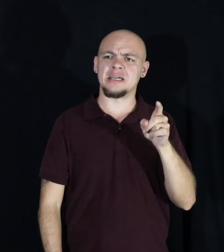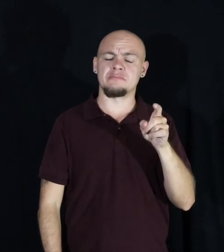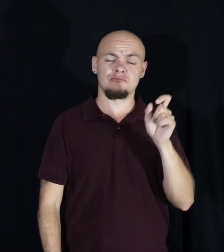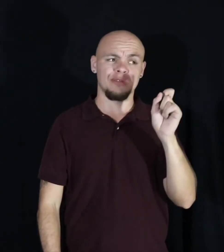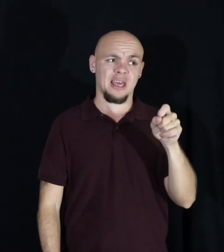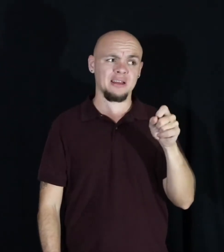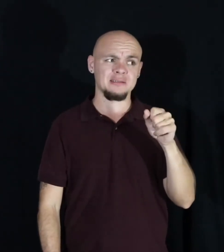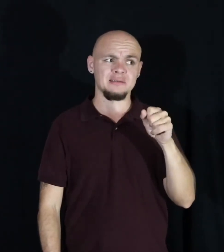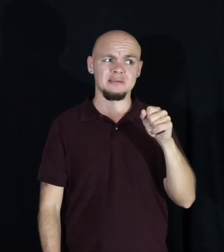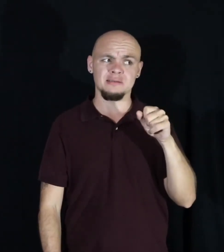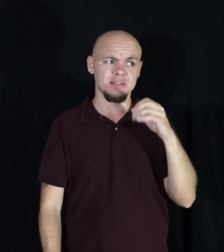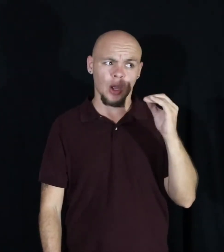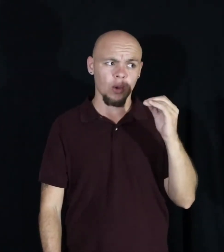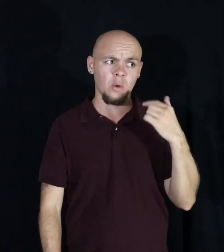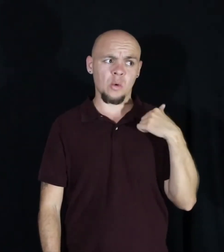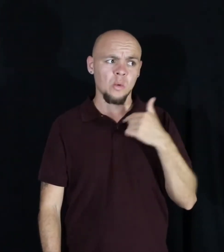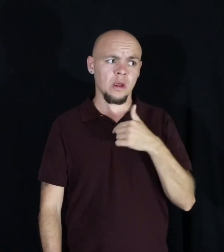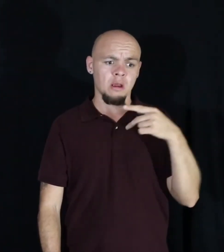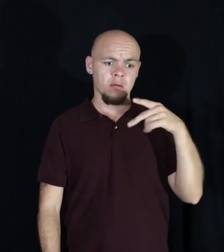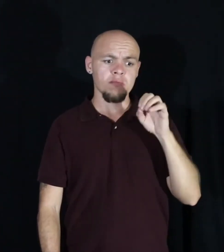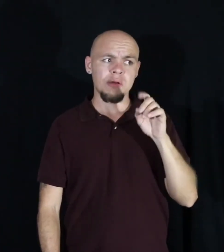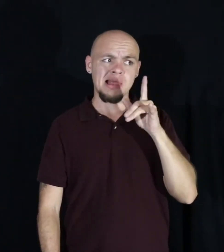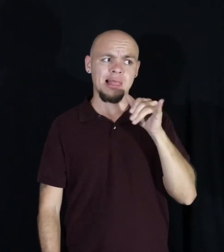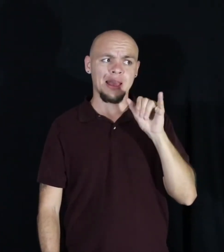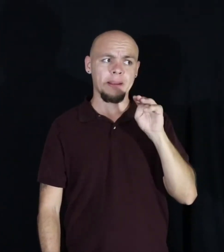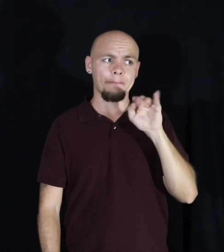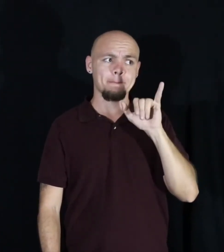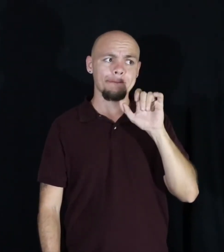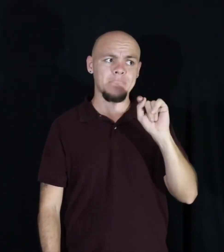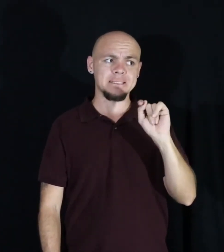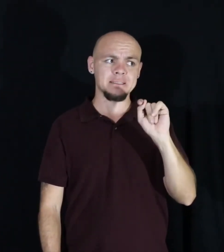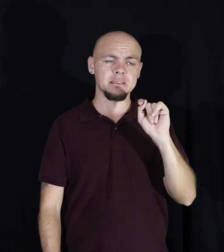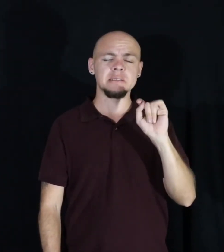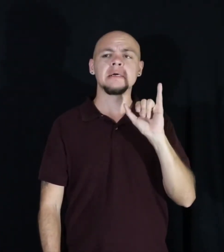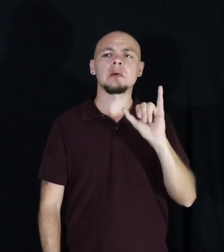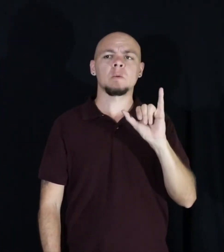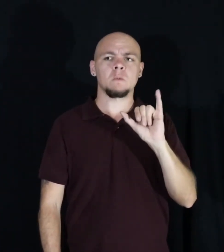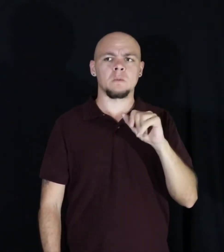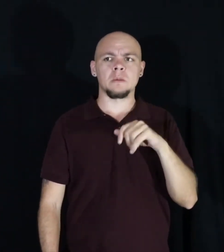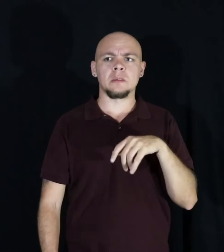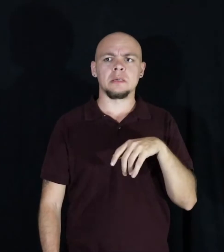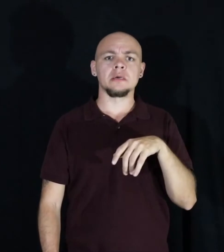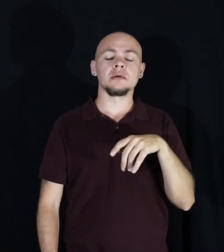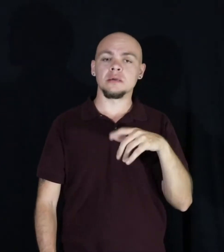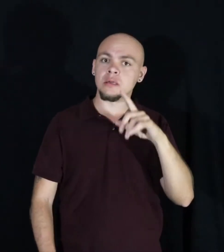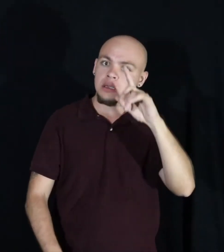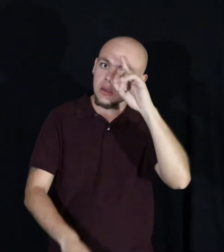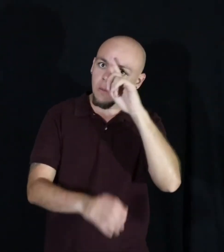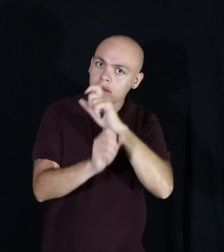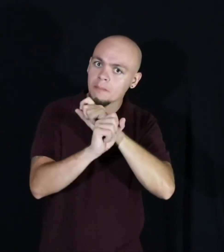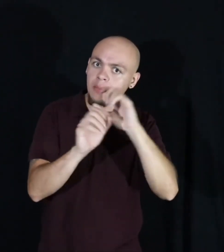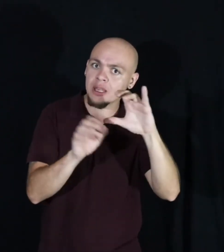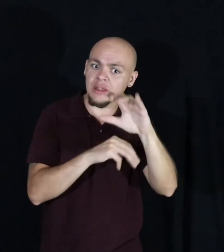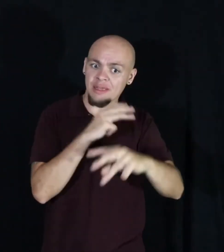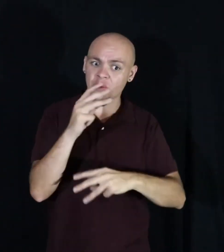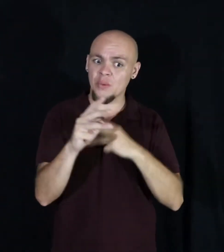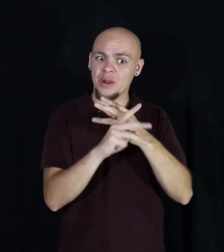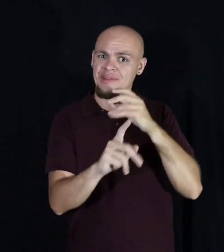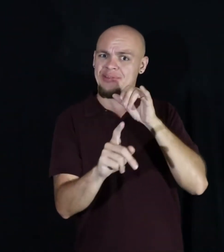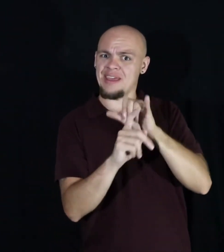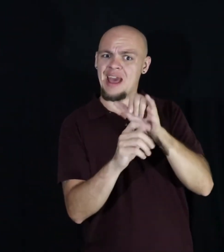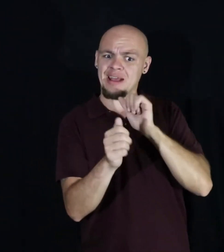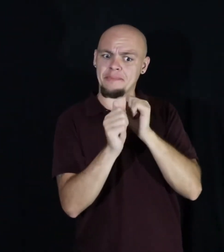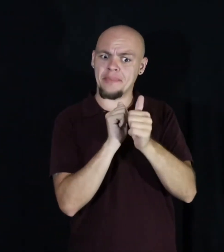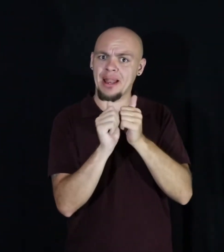"Yeah, so we're polygamists." "Oh. Can you imagine how competitive that world might be,